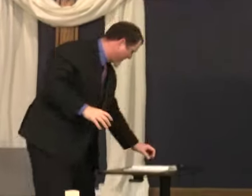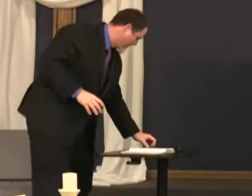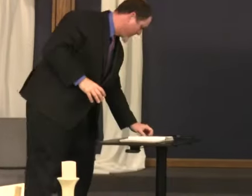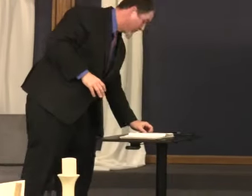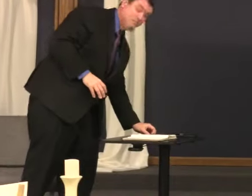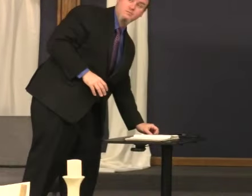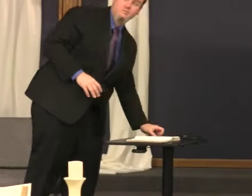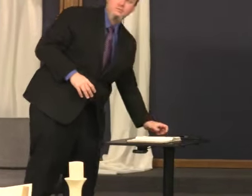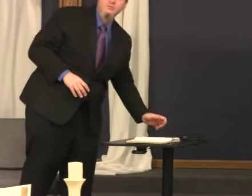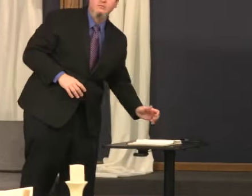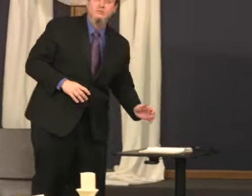I'm still confused.